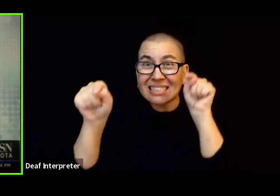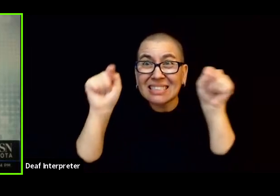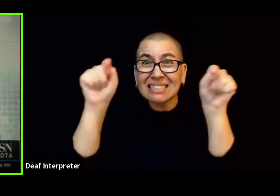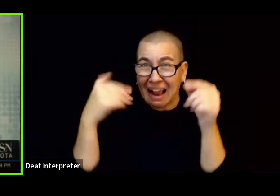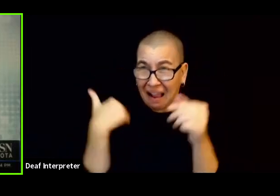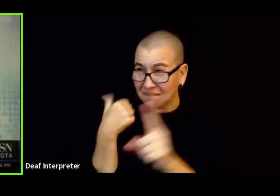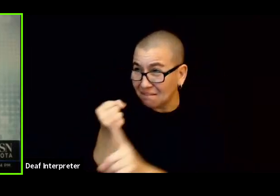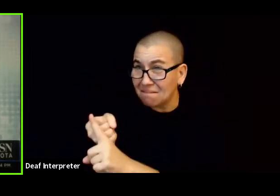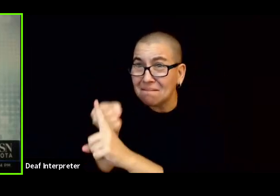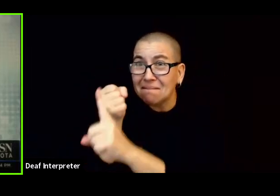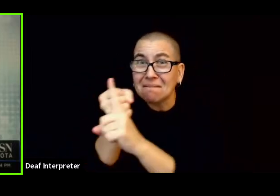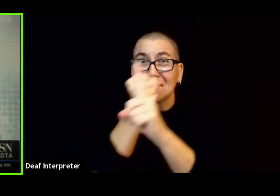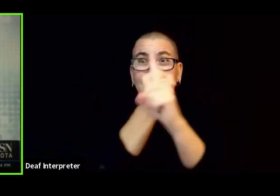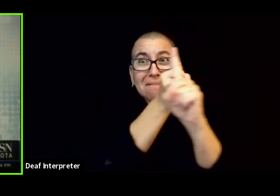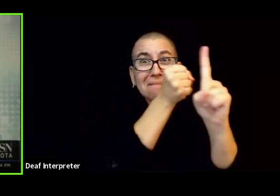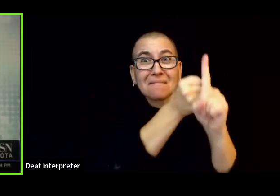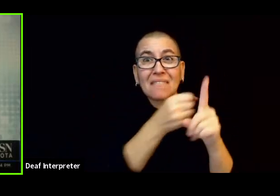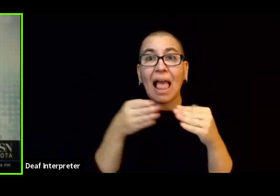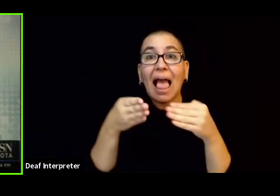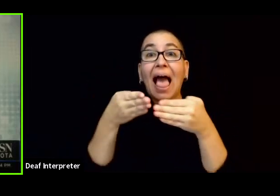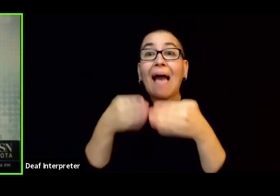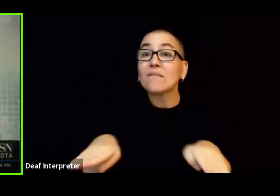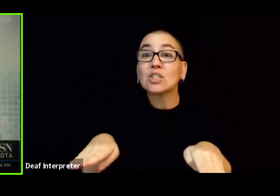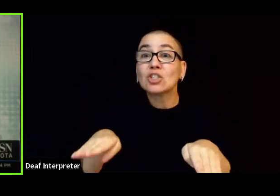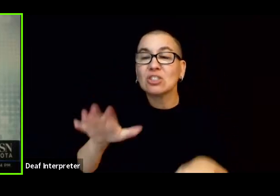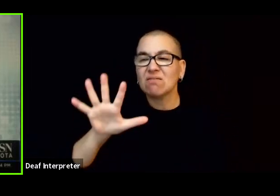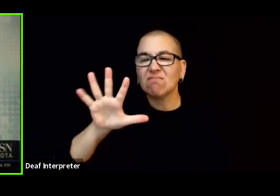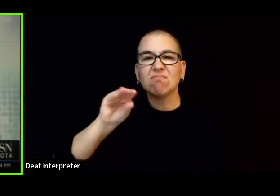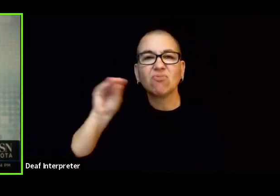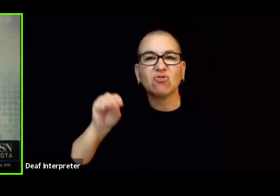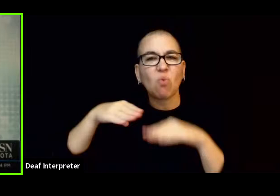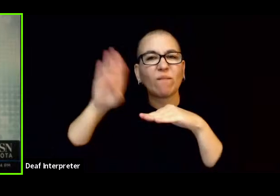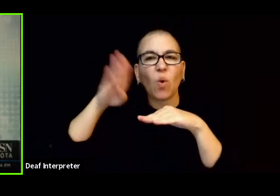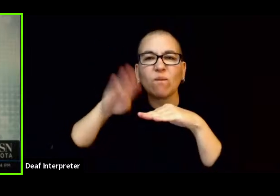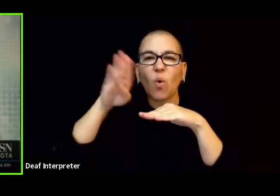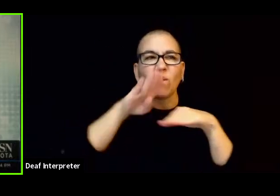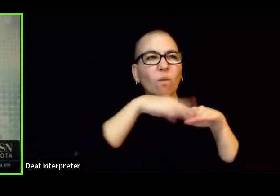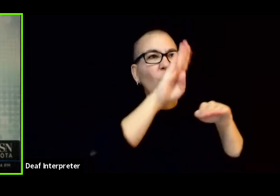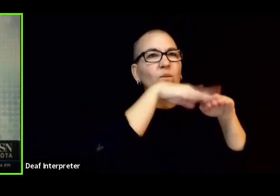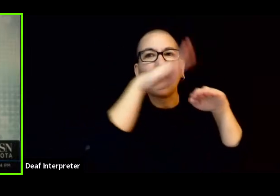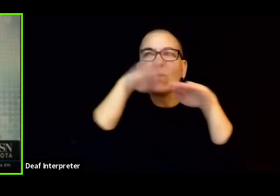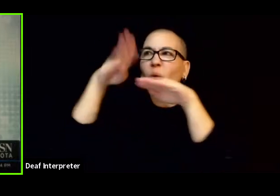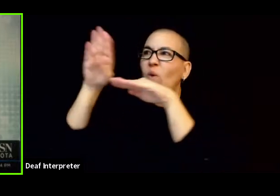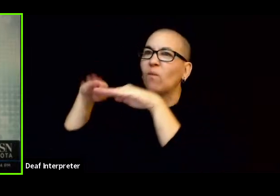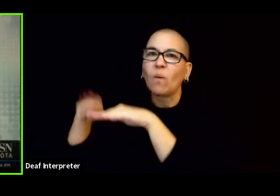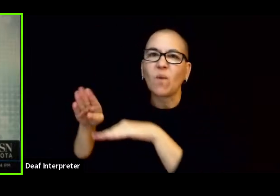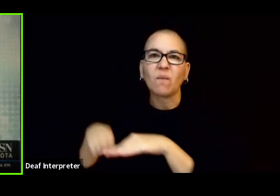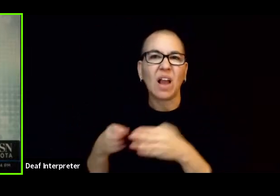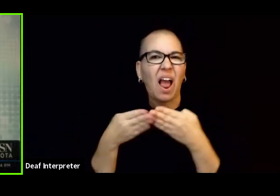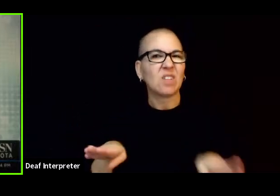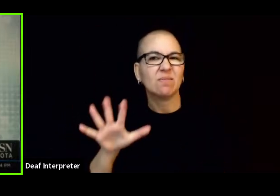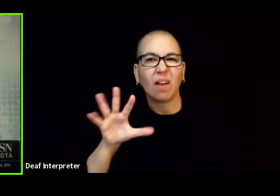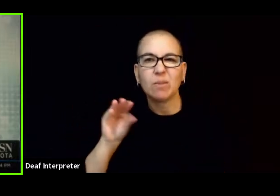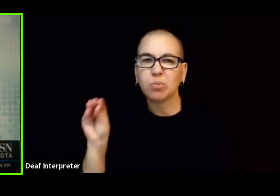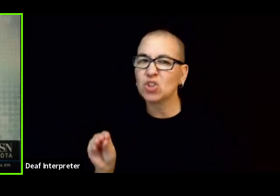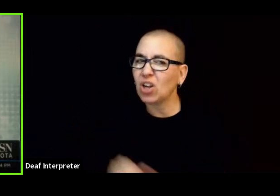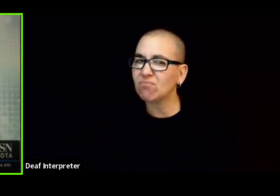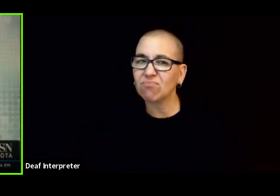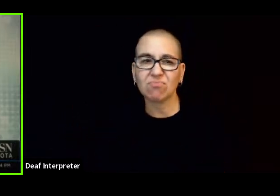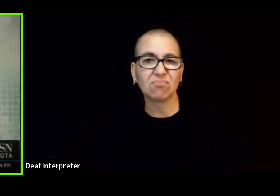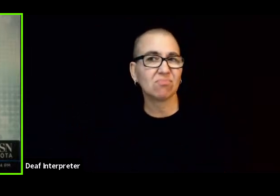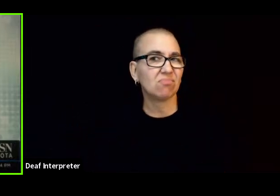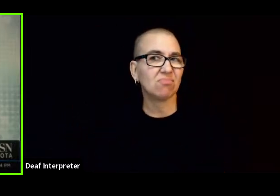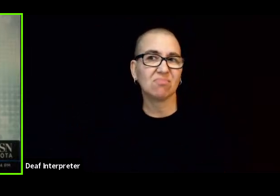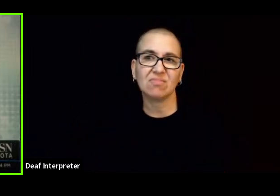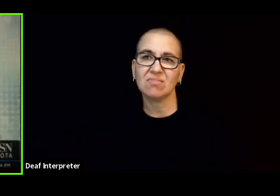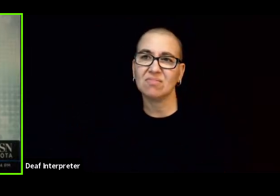We know that higher rates of virus transmission in the community increase the risk for all community members, and especially for residents and staff